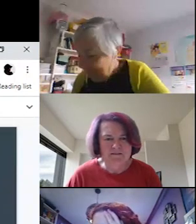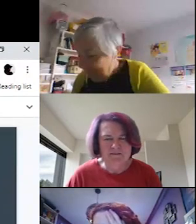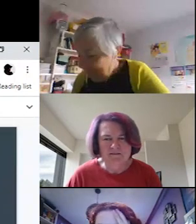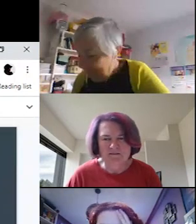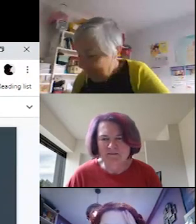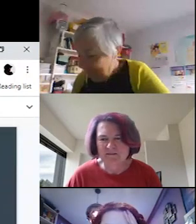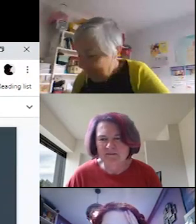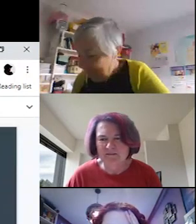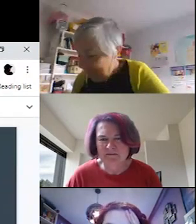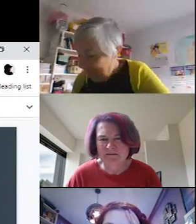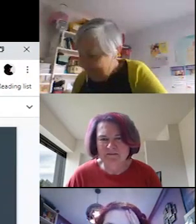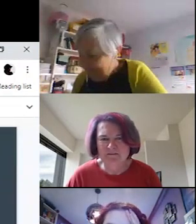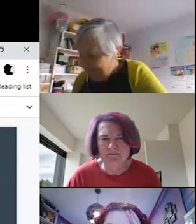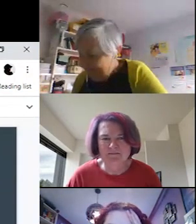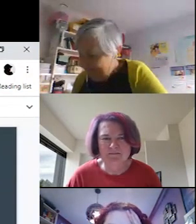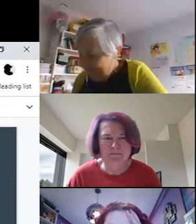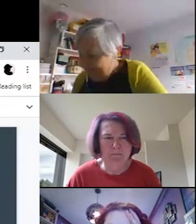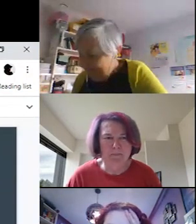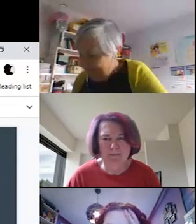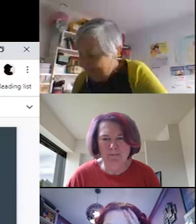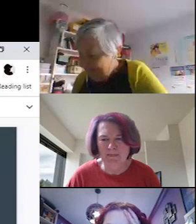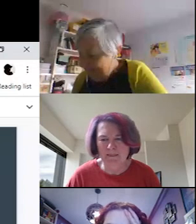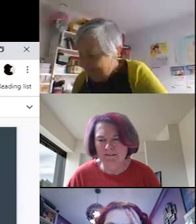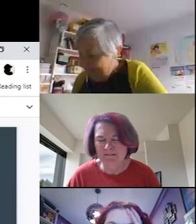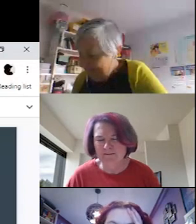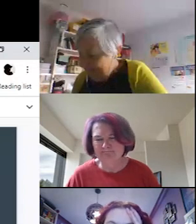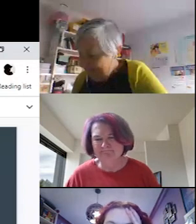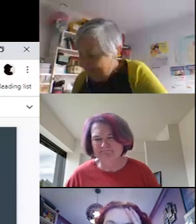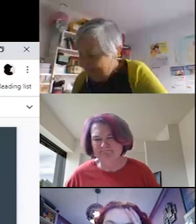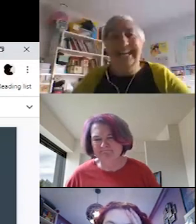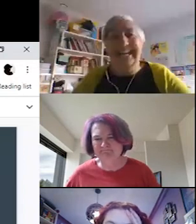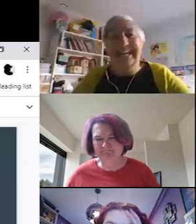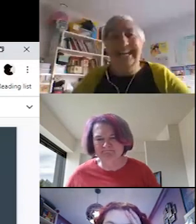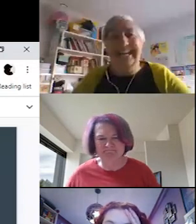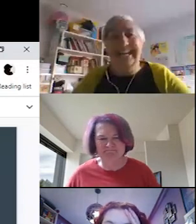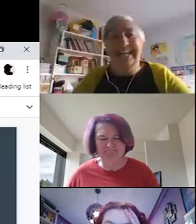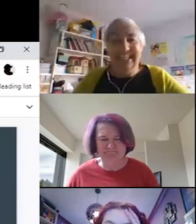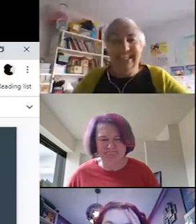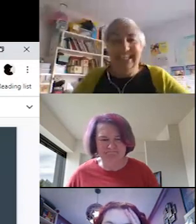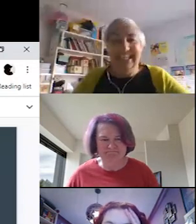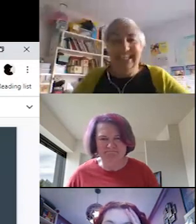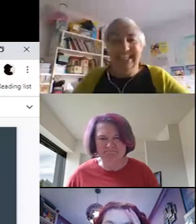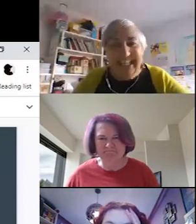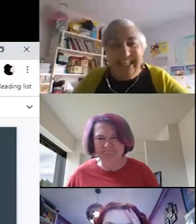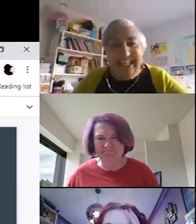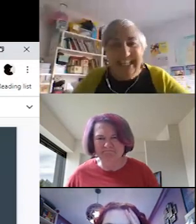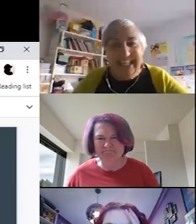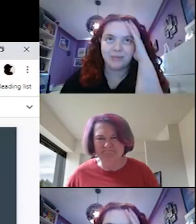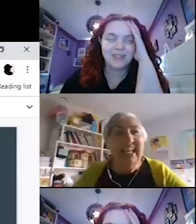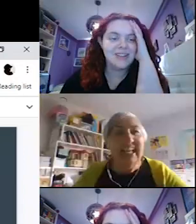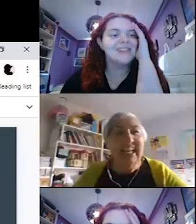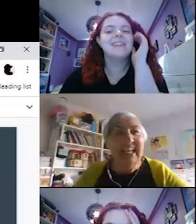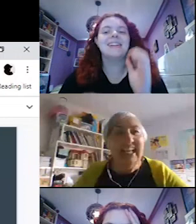Hopefully someone in each room will have access to that. Hopefully, let's link. hope so. The chats also appear to work in the